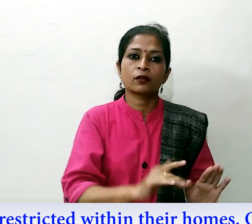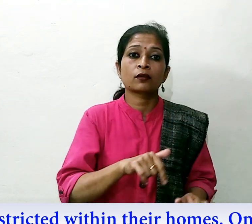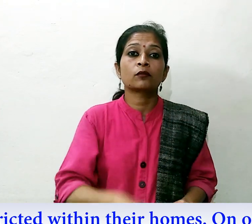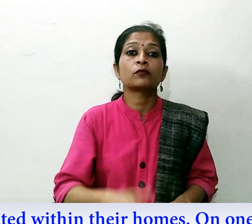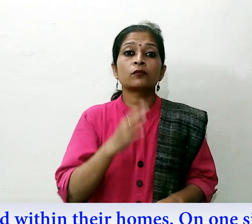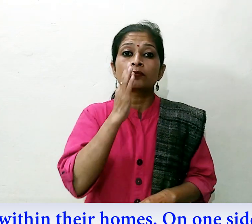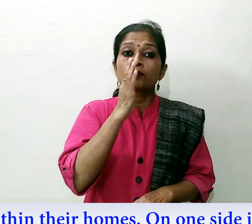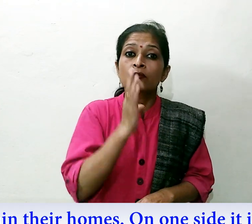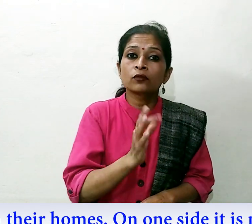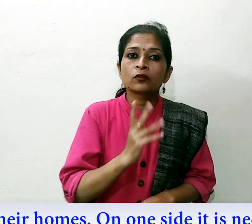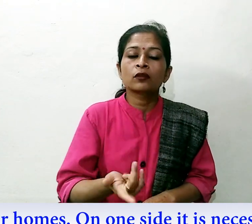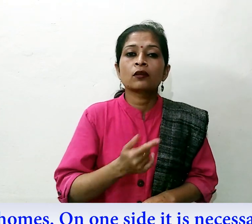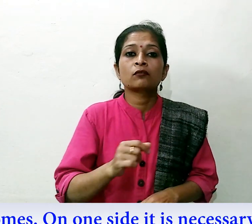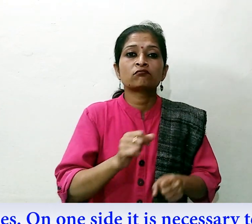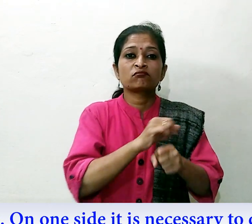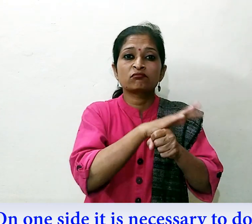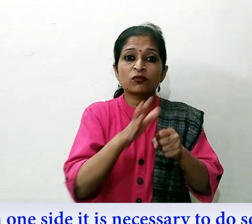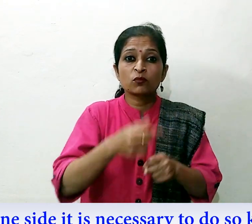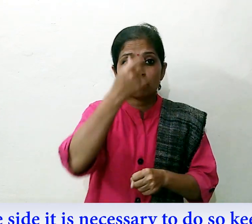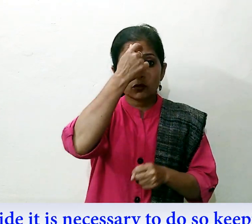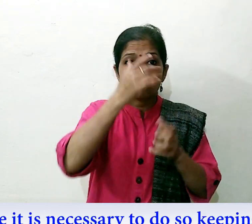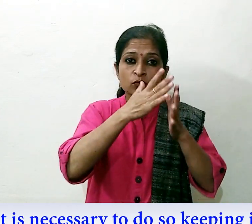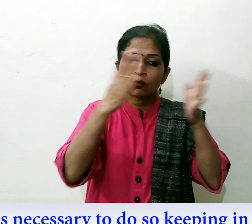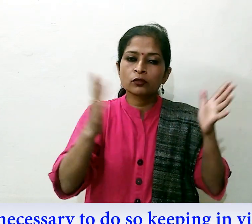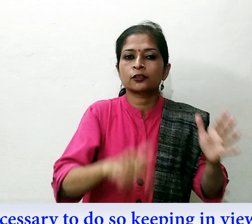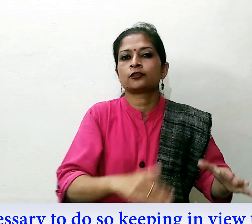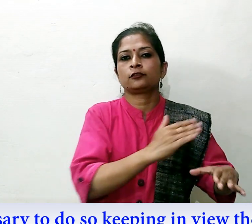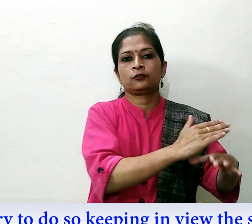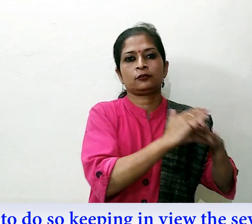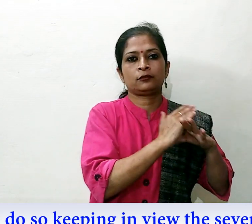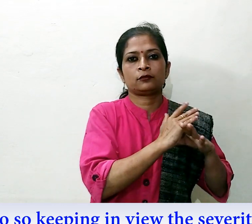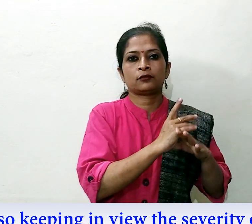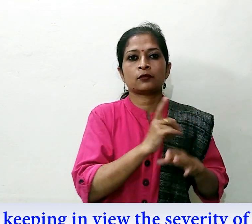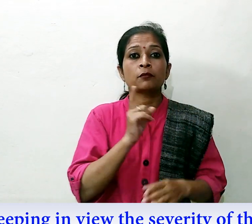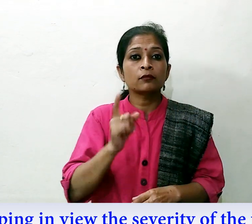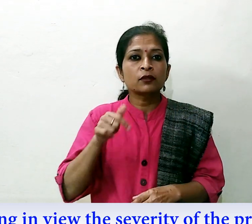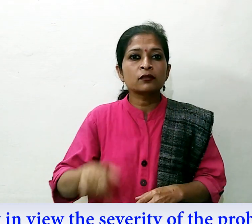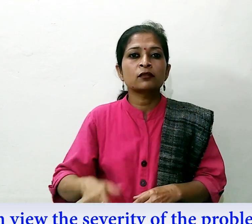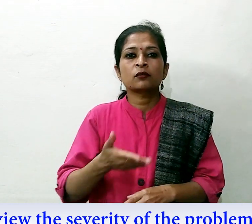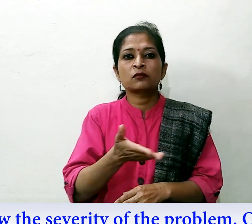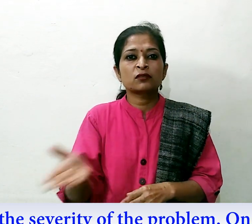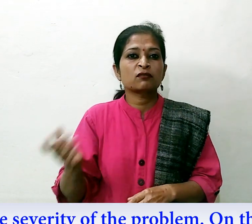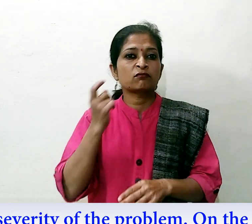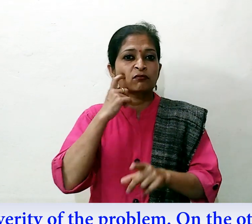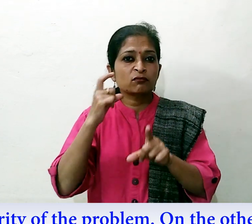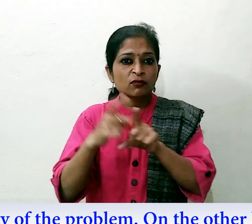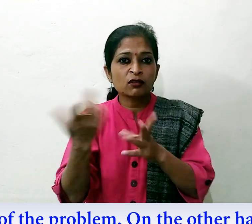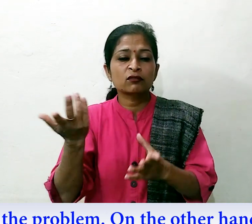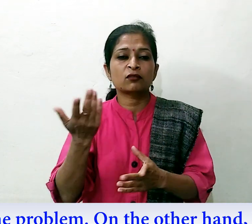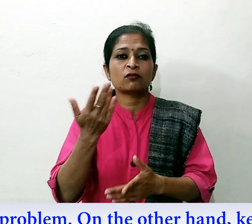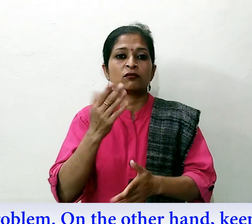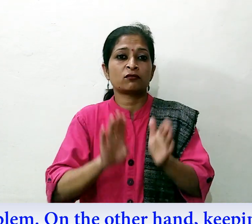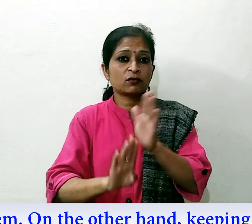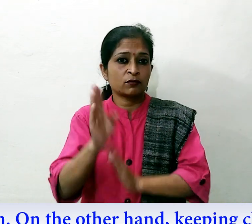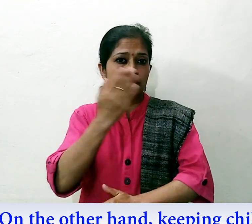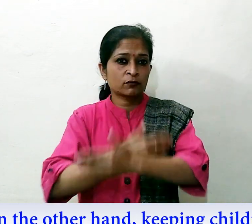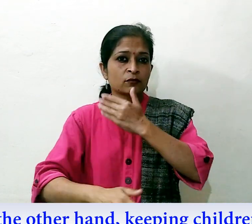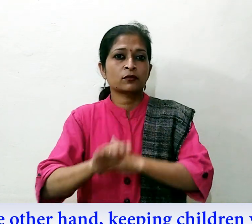do so, keeping in view the severity of the problem. On the other hand, keeping children with intellectual and developmental disabilities,